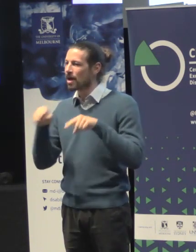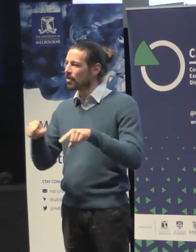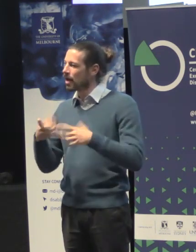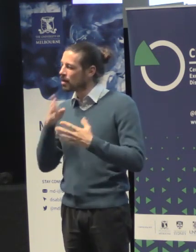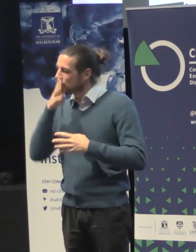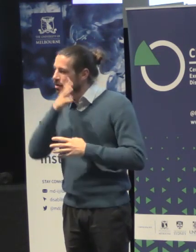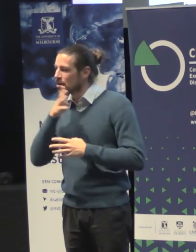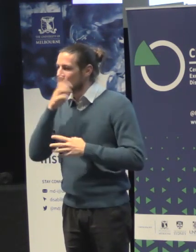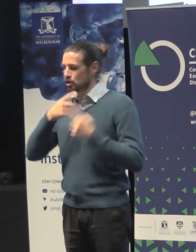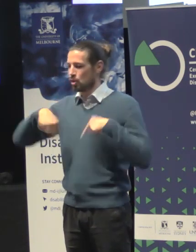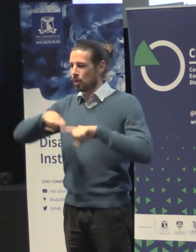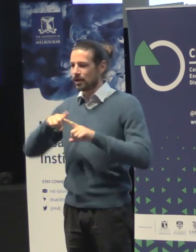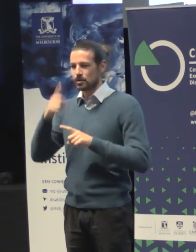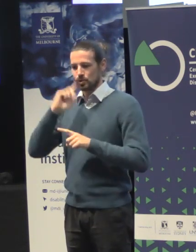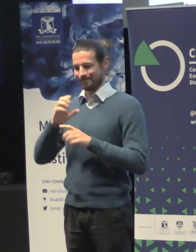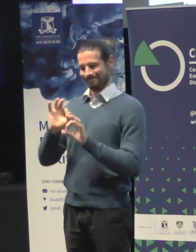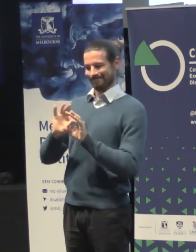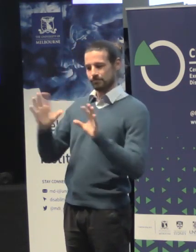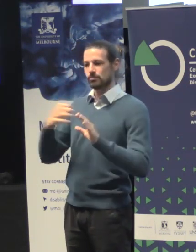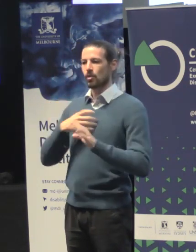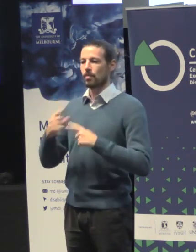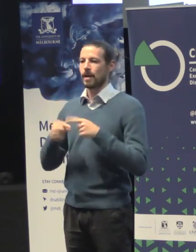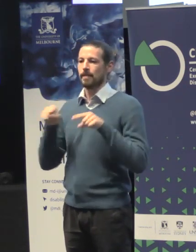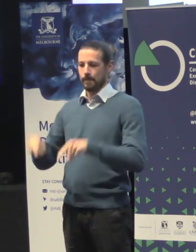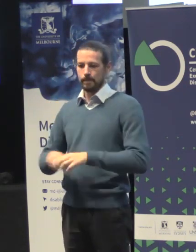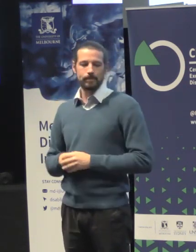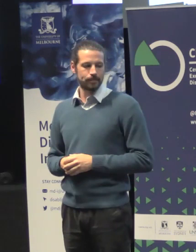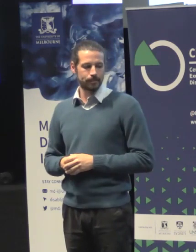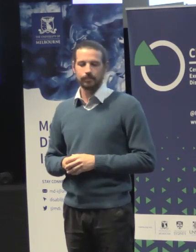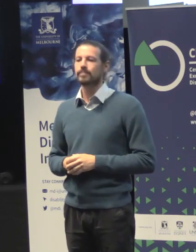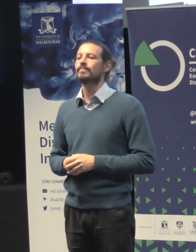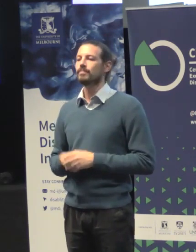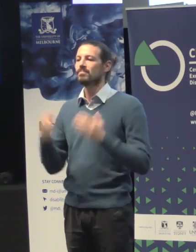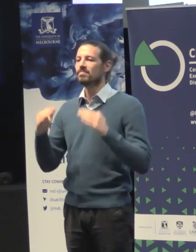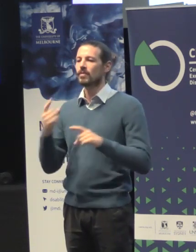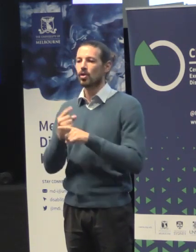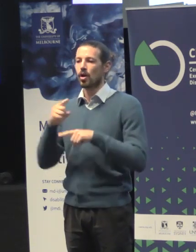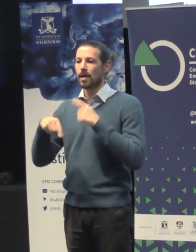to cast some light on it. So let me say a little bit about boundaries.